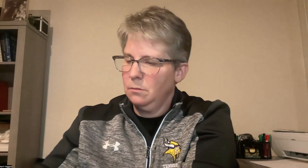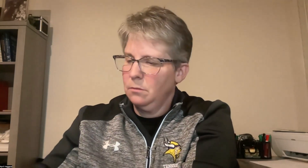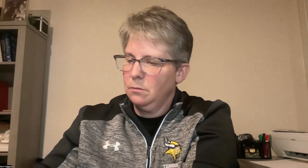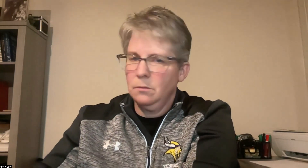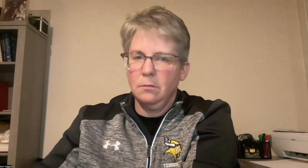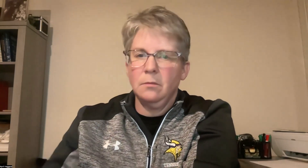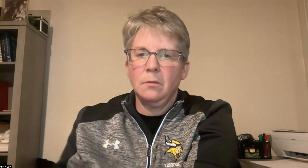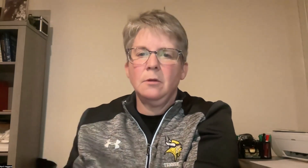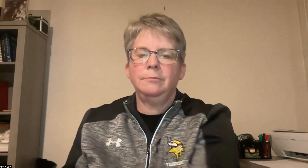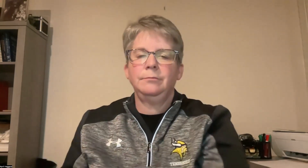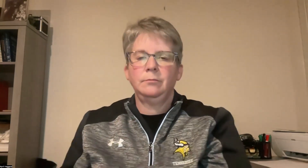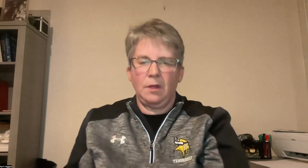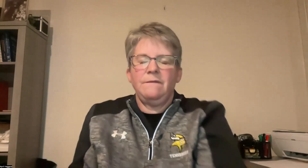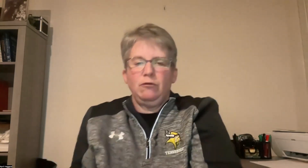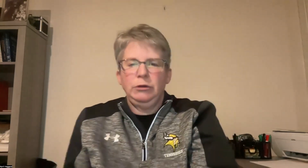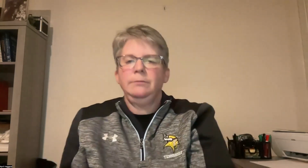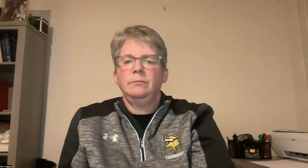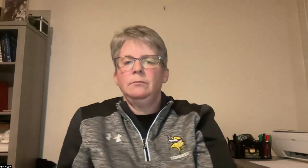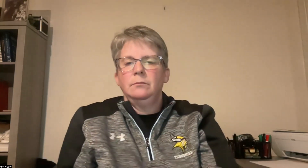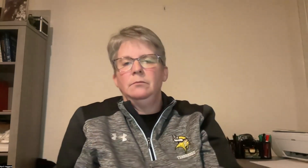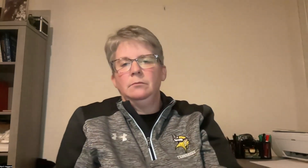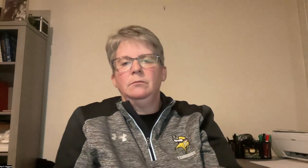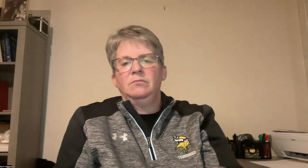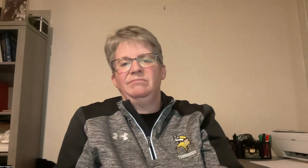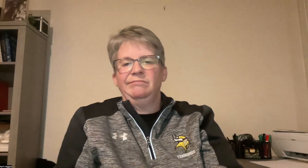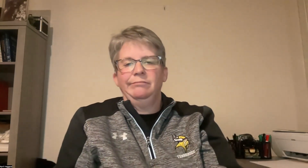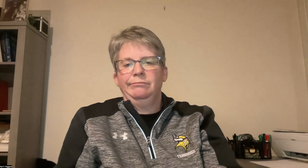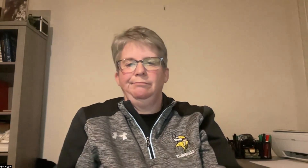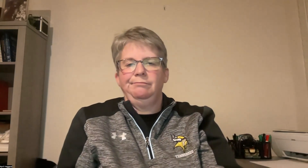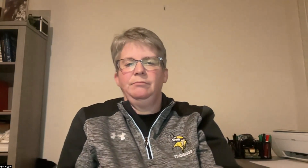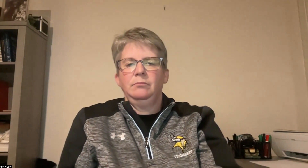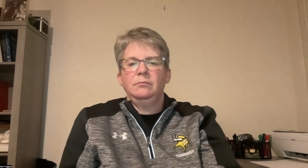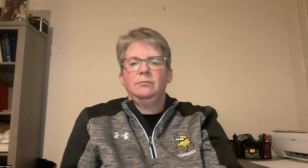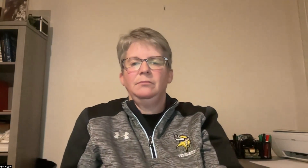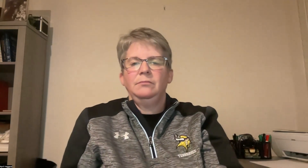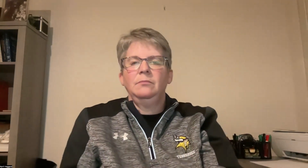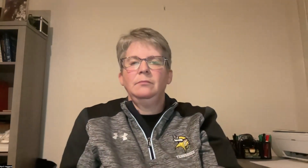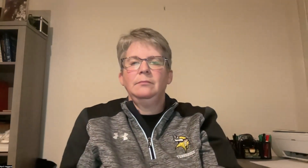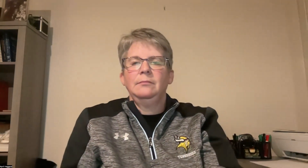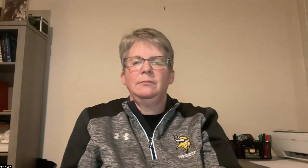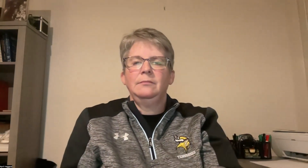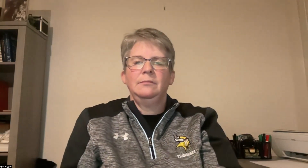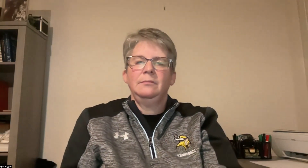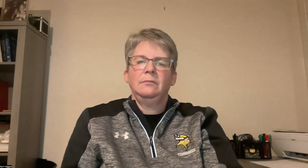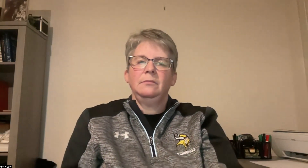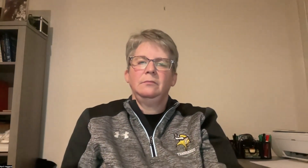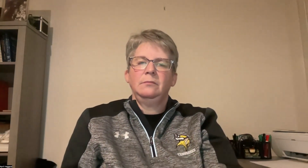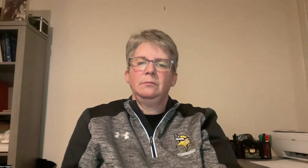the women from the Foundry. And we want to go ahead